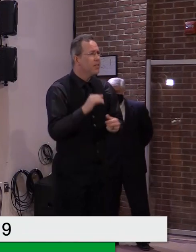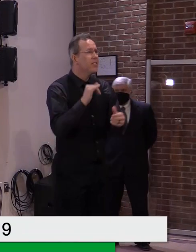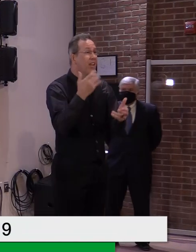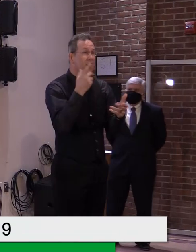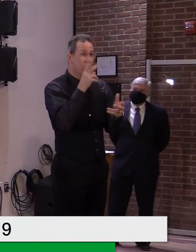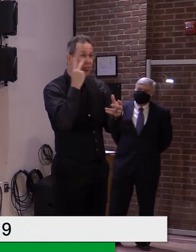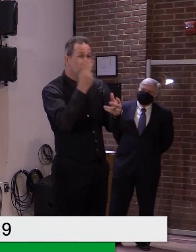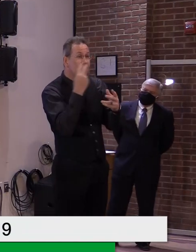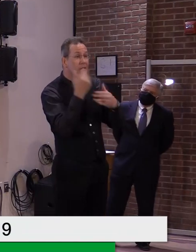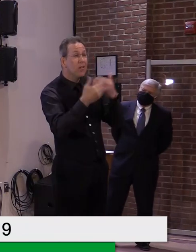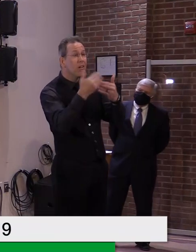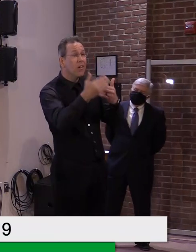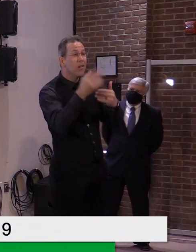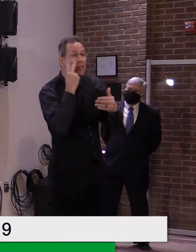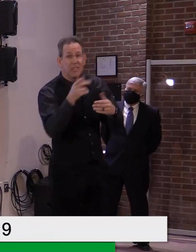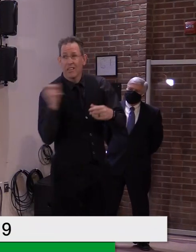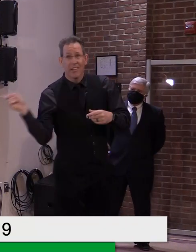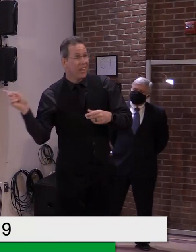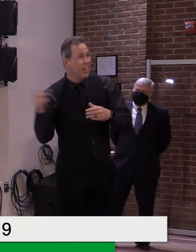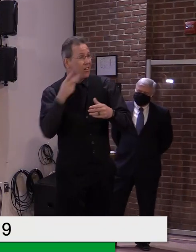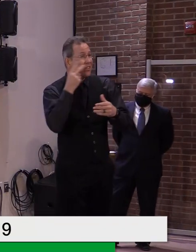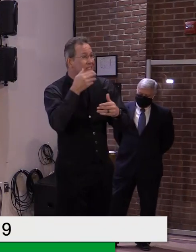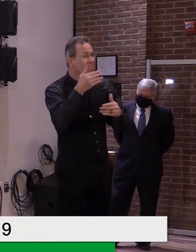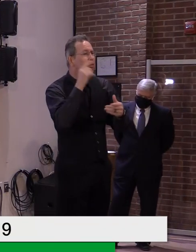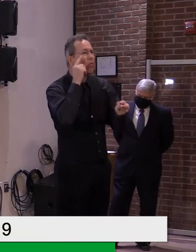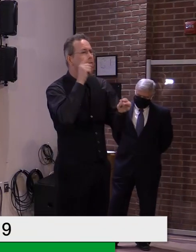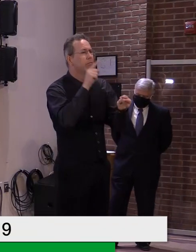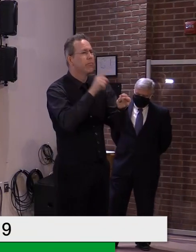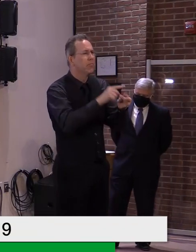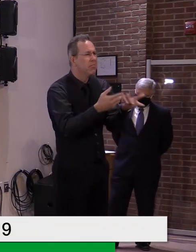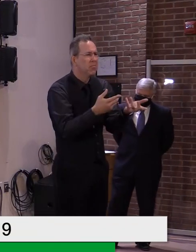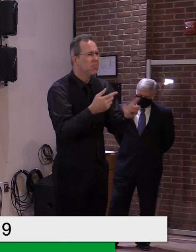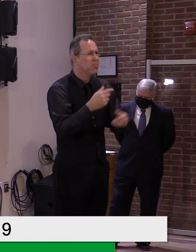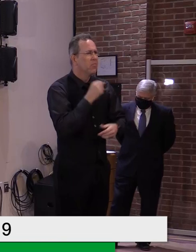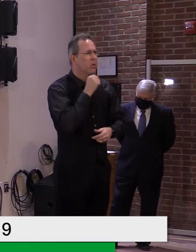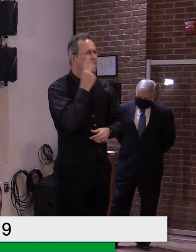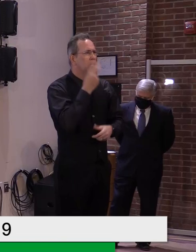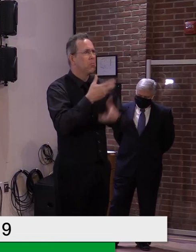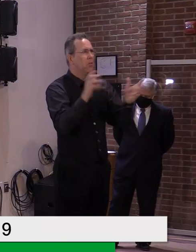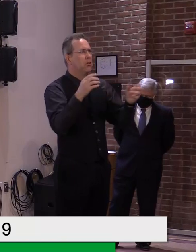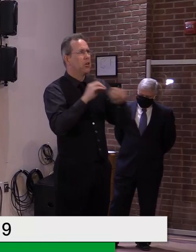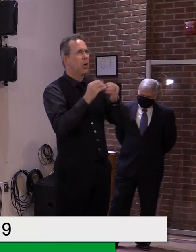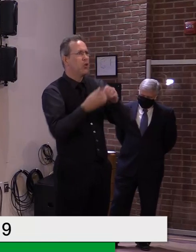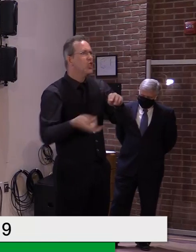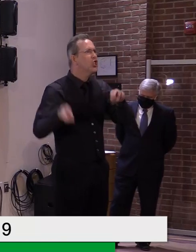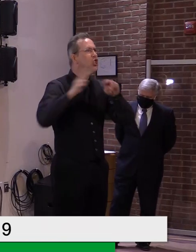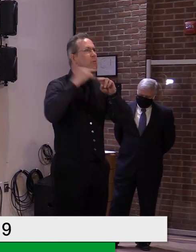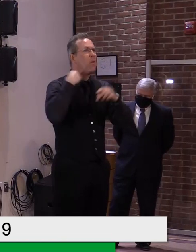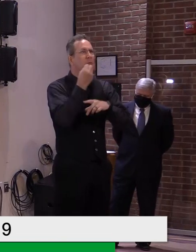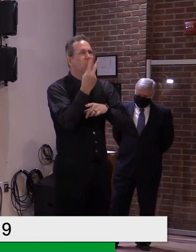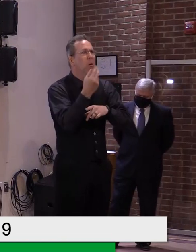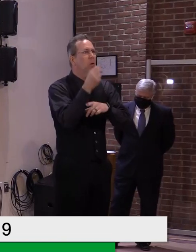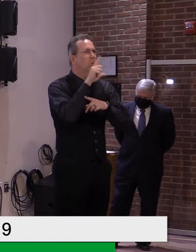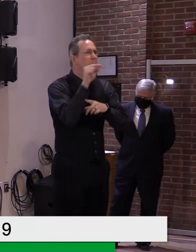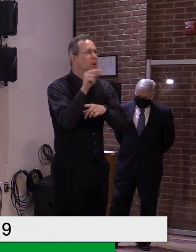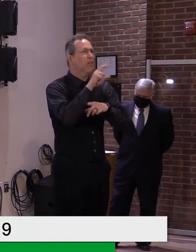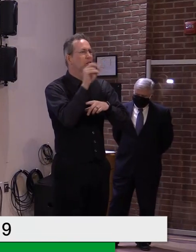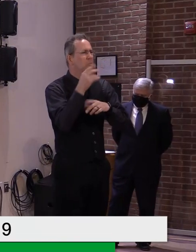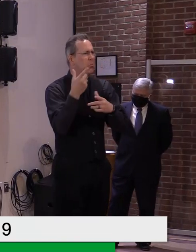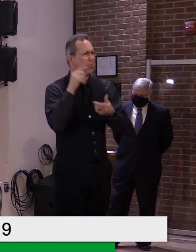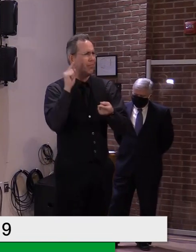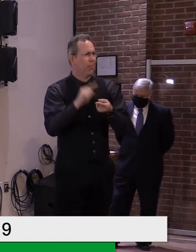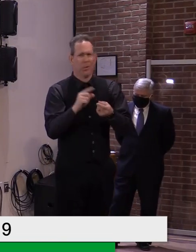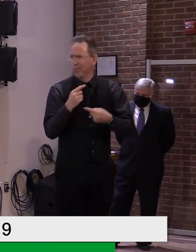working towards the future. Not going to see those huge numbers of people in a facility that are all impacted when the virus